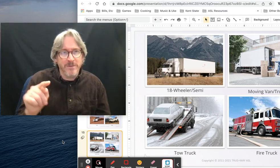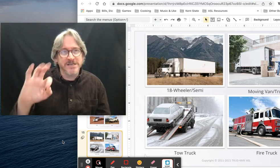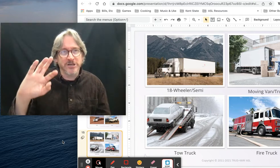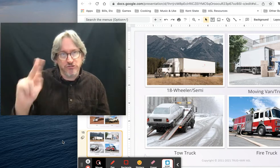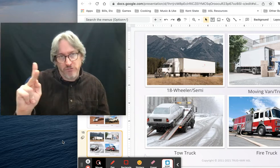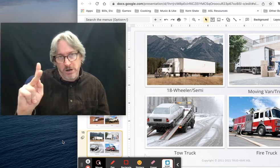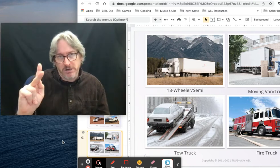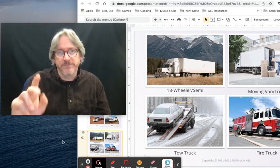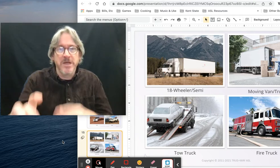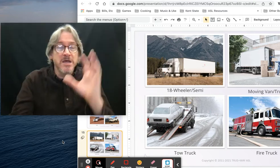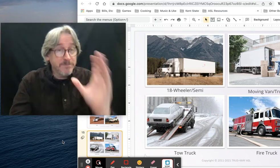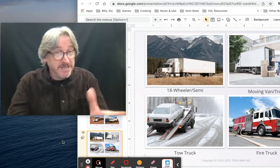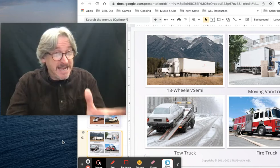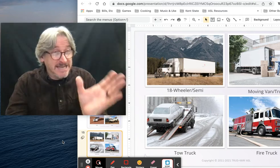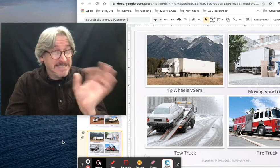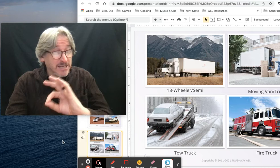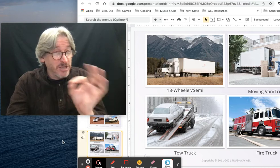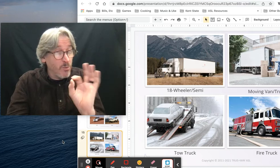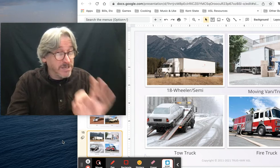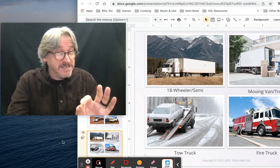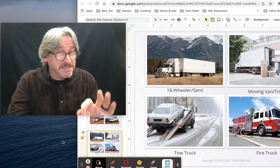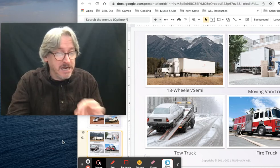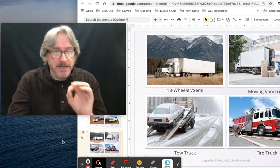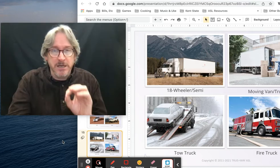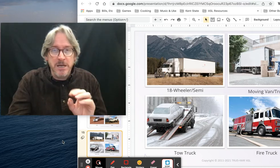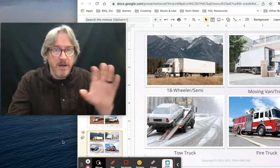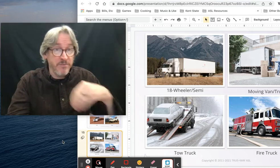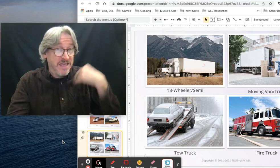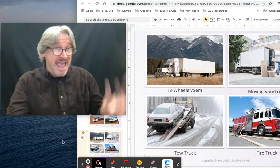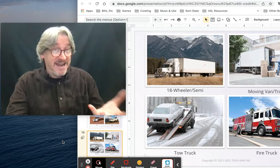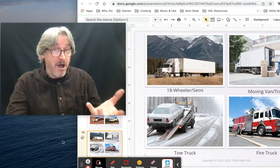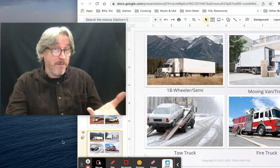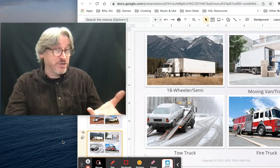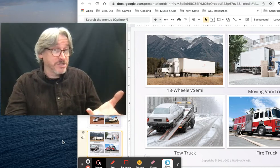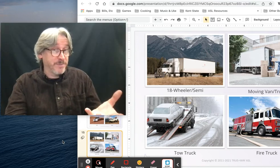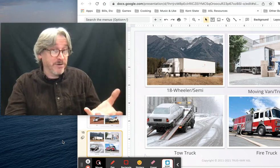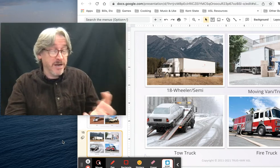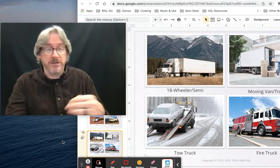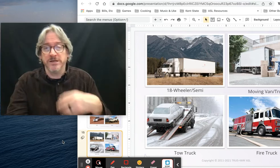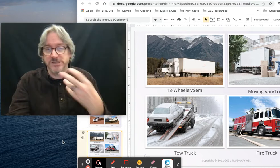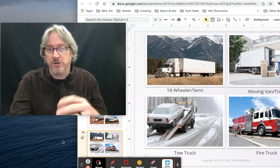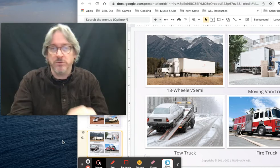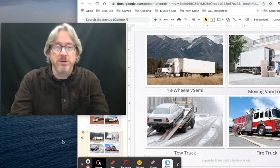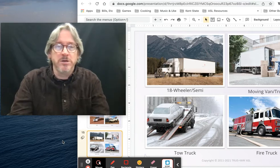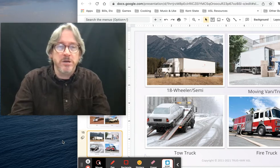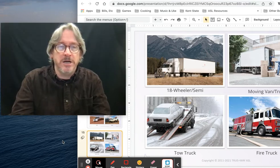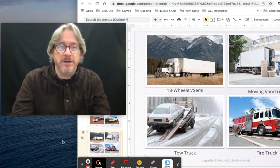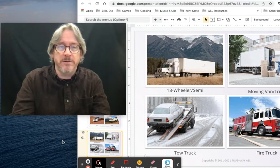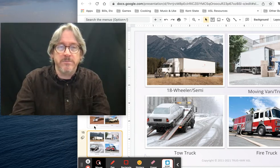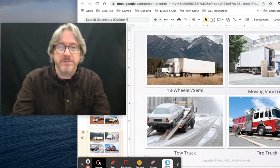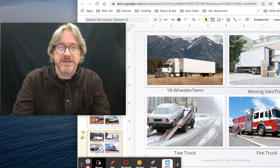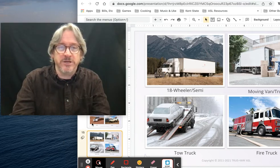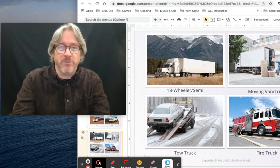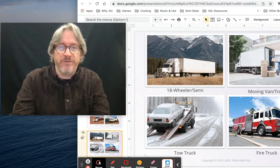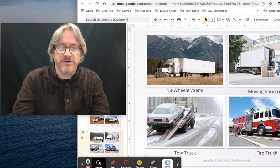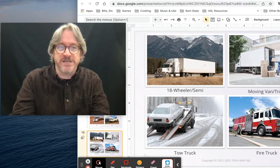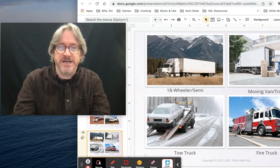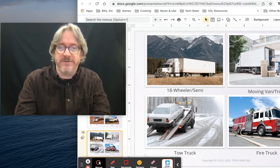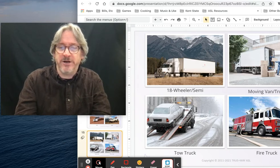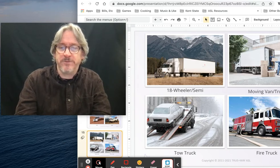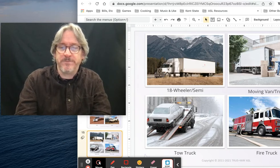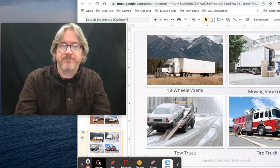So I would say truck. But again, take a look at what's the sign. They add options periodically. So take a look at what